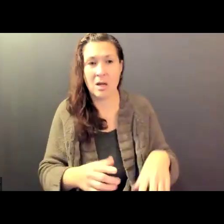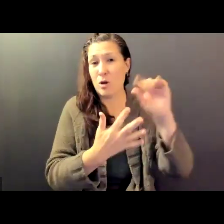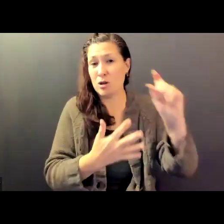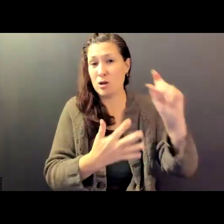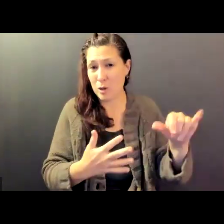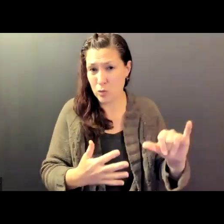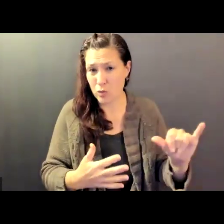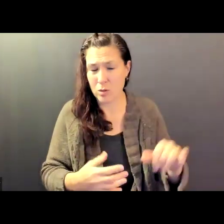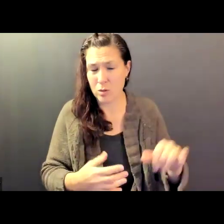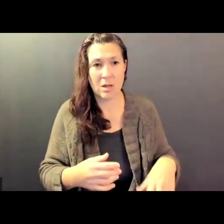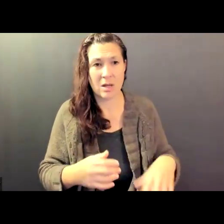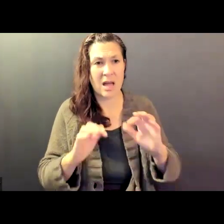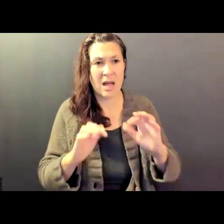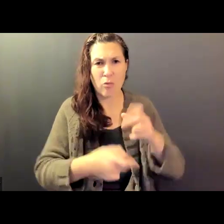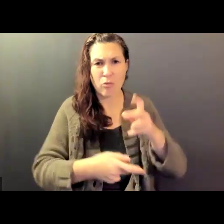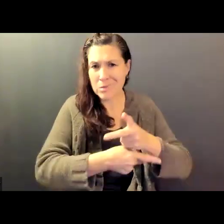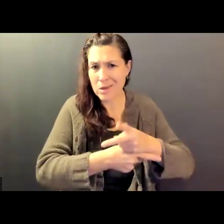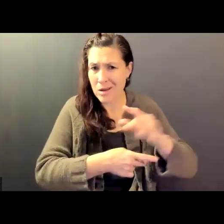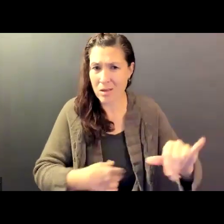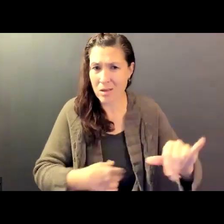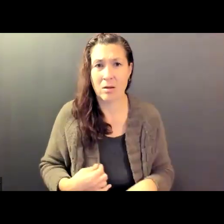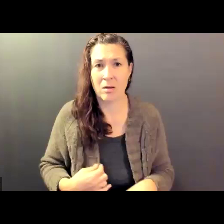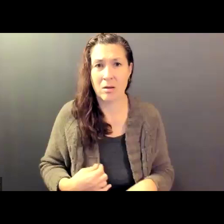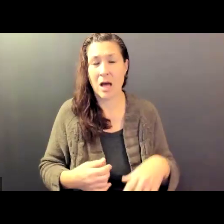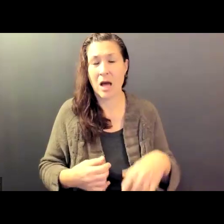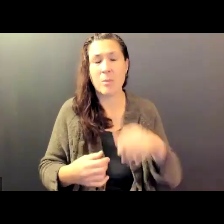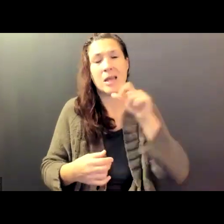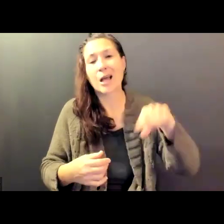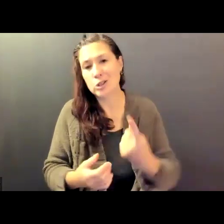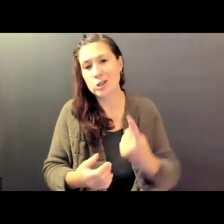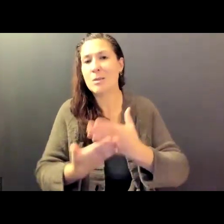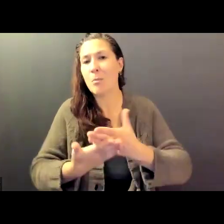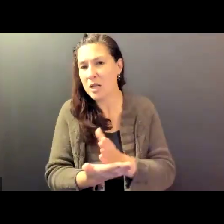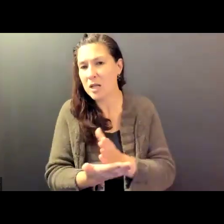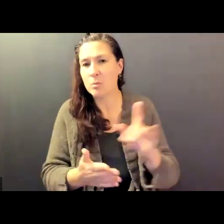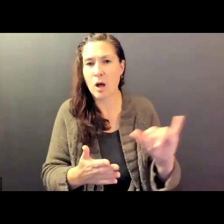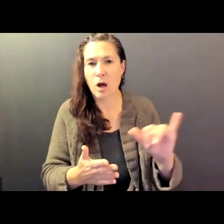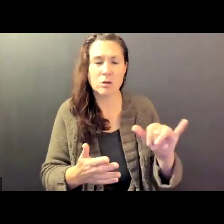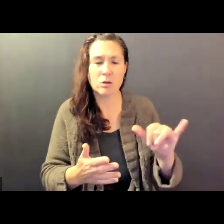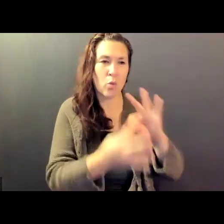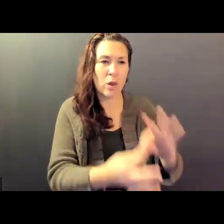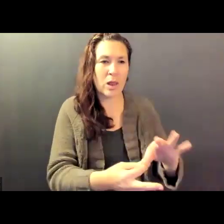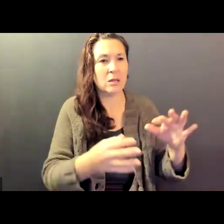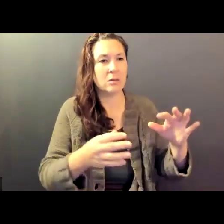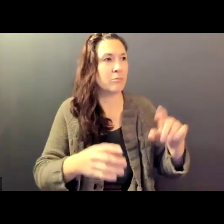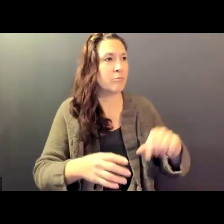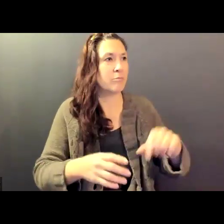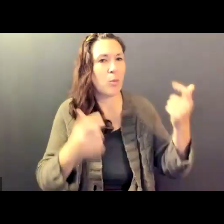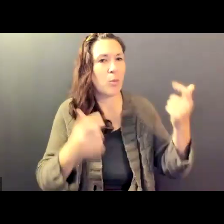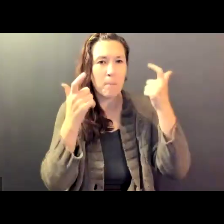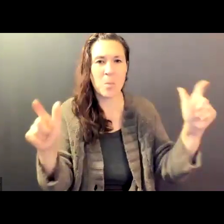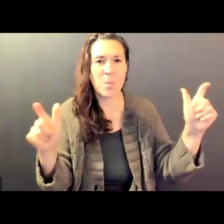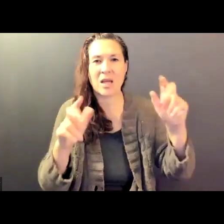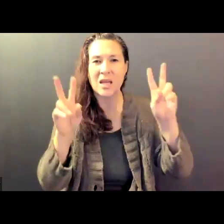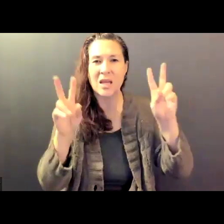we rectify that? Well, Budget alone won't do it. No. Exactly. It's the sort of the bigger issue of achievement